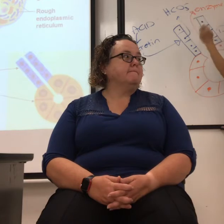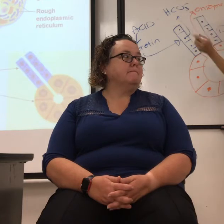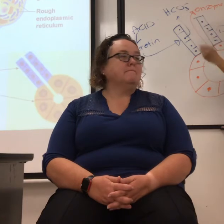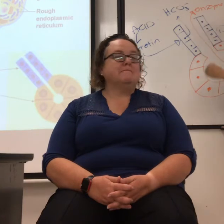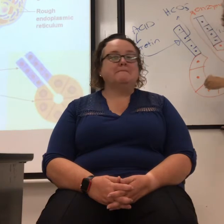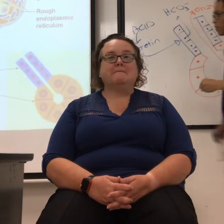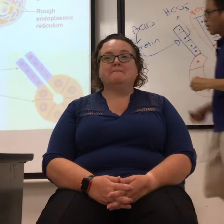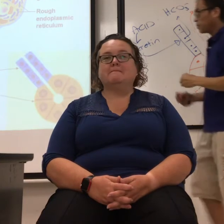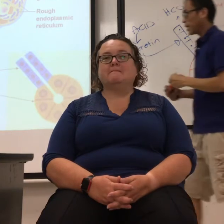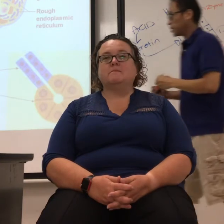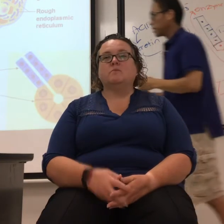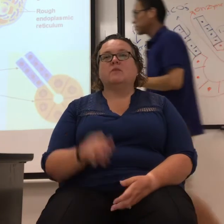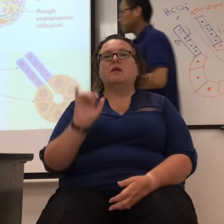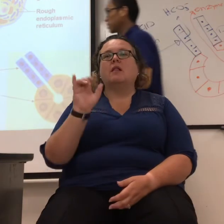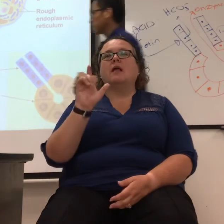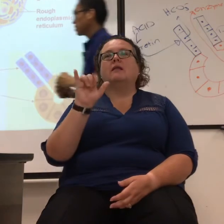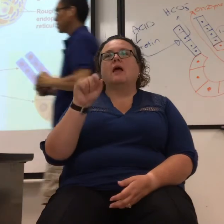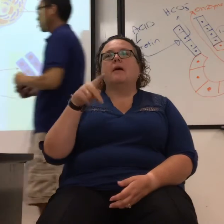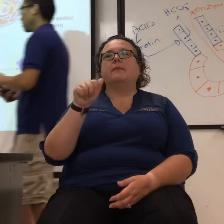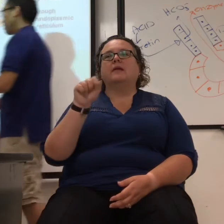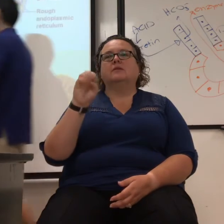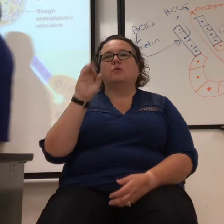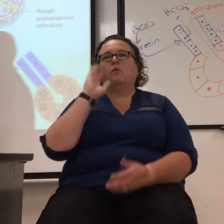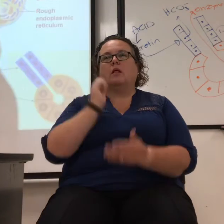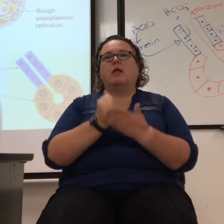like the lipases that will help digest